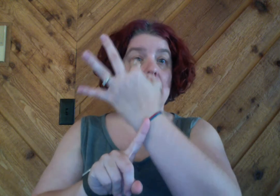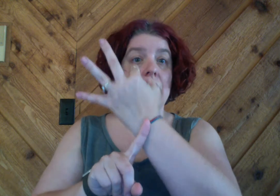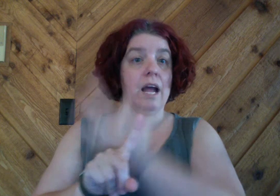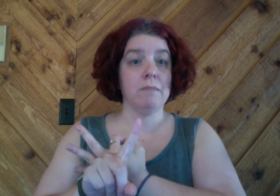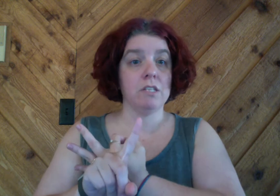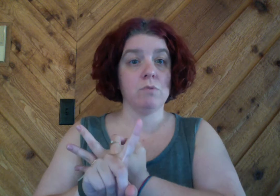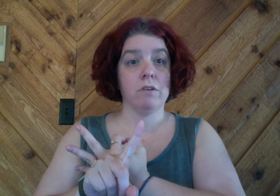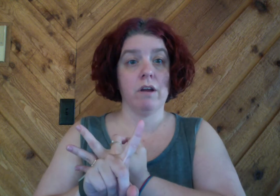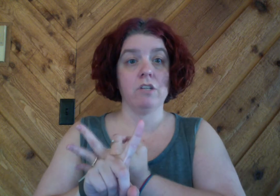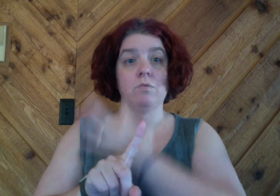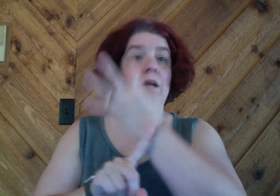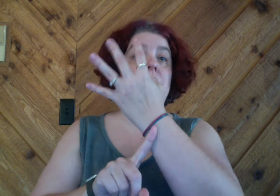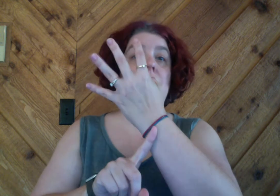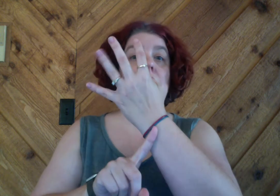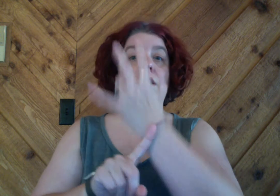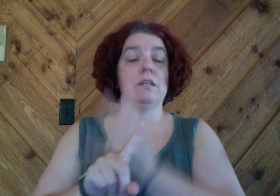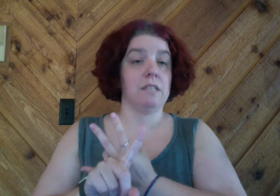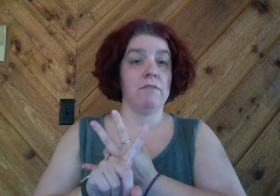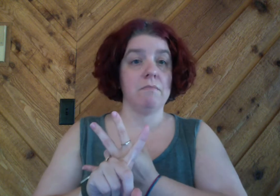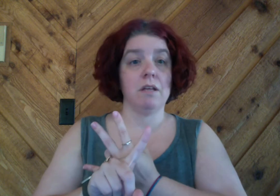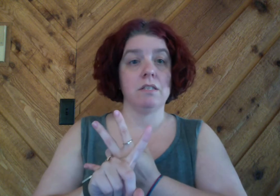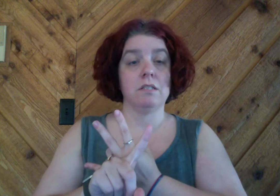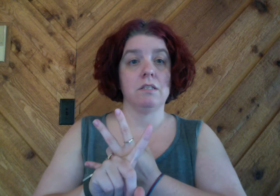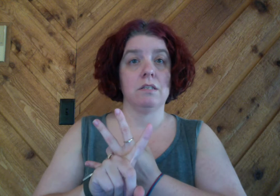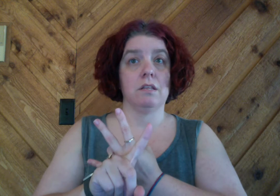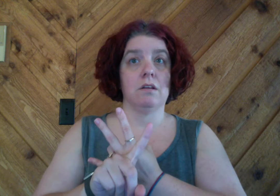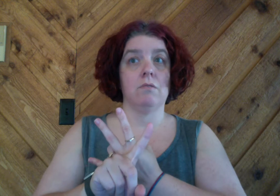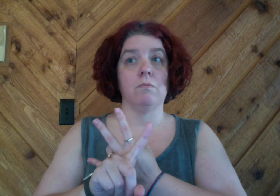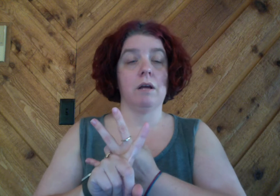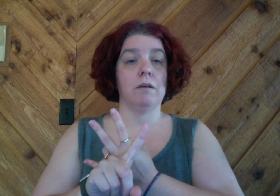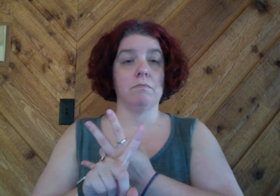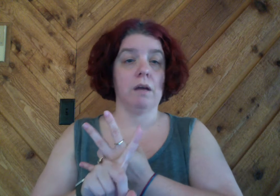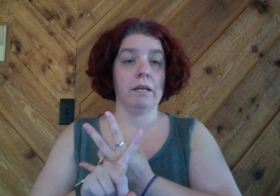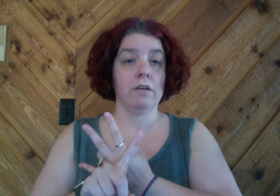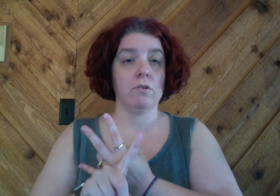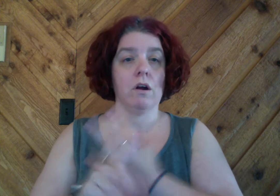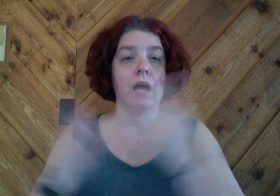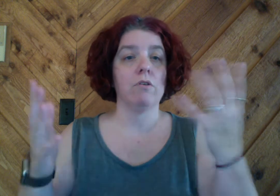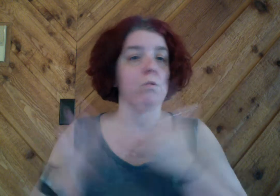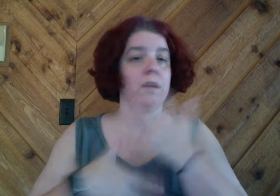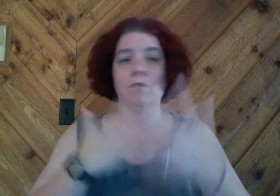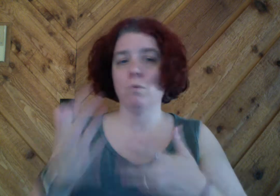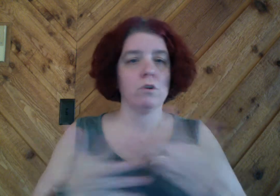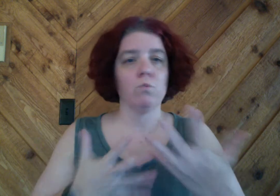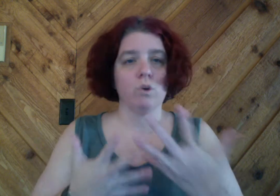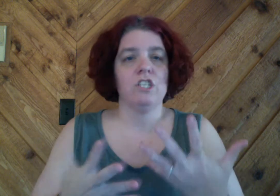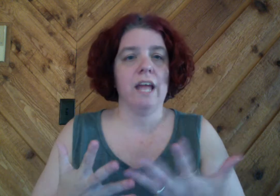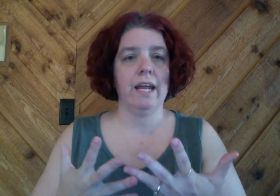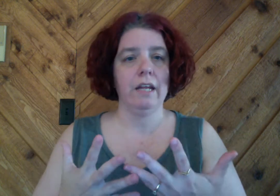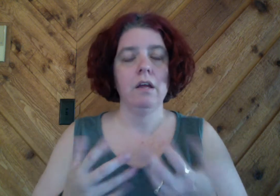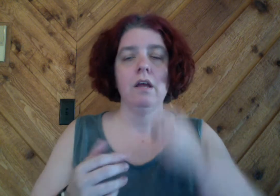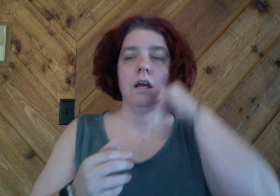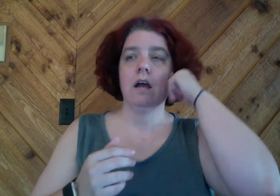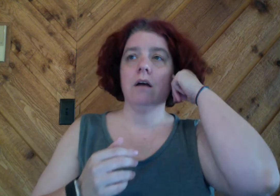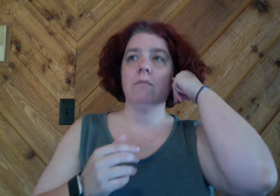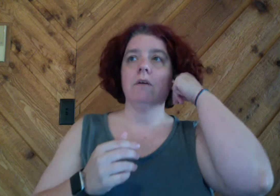9 months we graduate, in 7 months, I get a new car. I don't know, whatever we're saying.